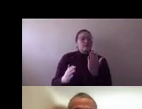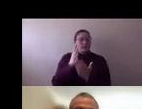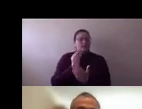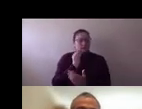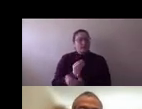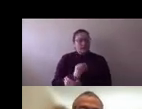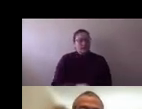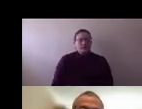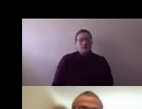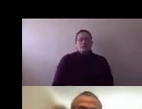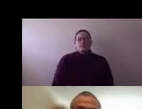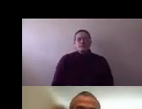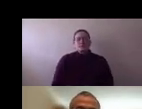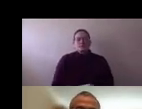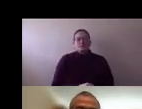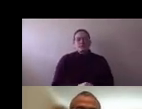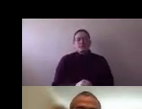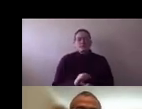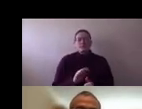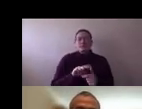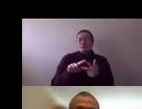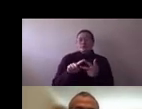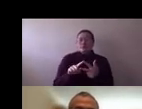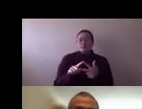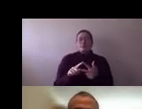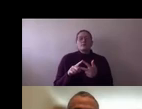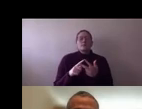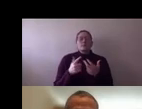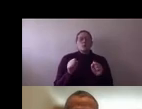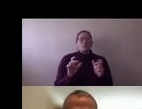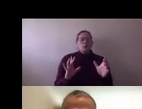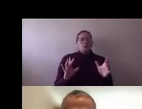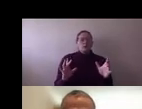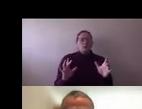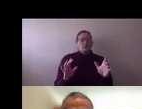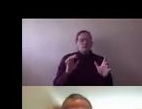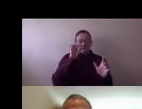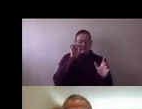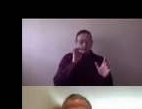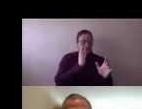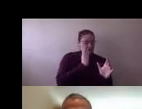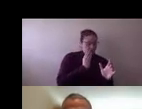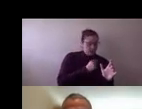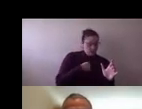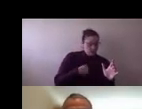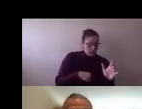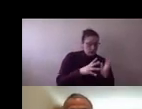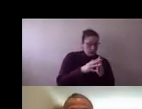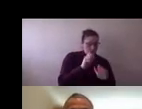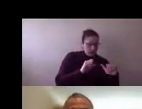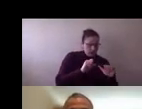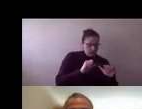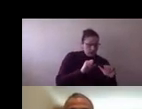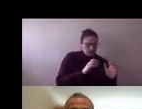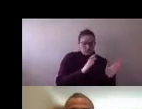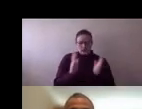experienced. And the other point I want to make is to connect the experience of Chinese American scientists with